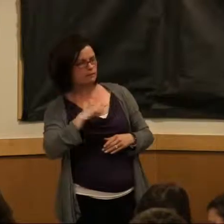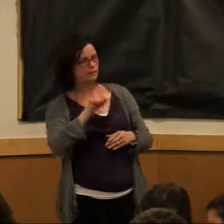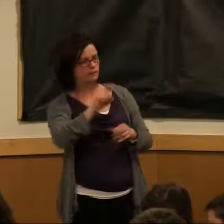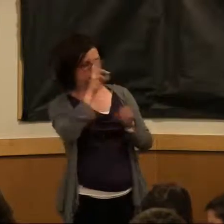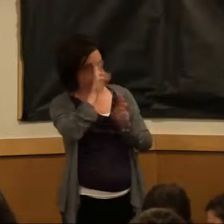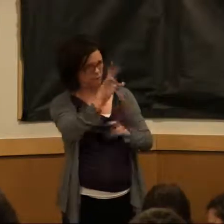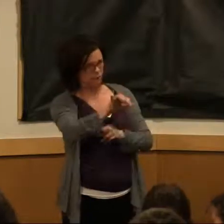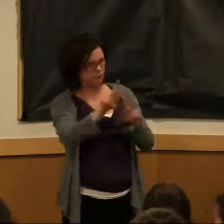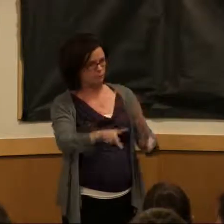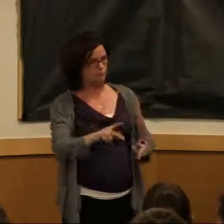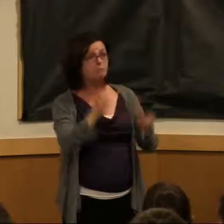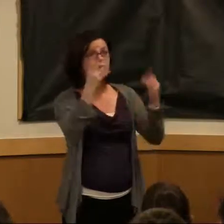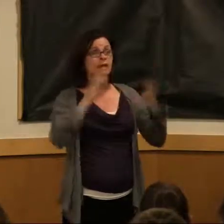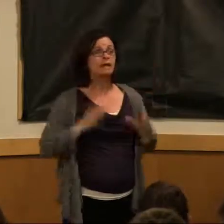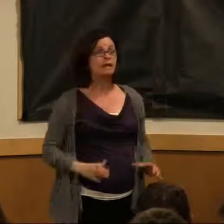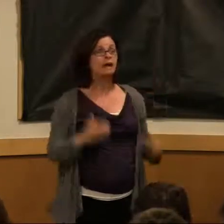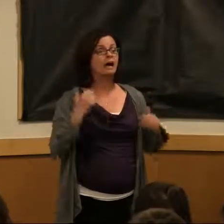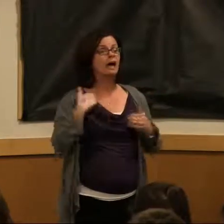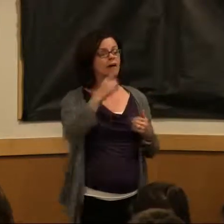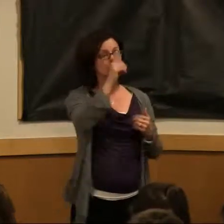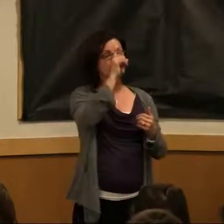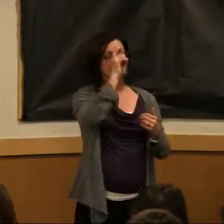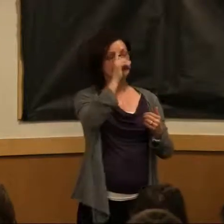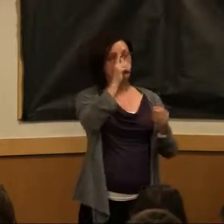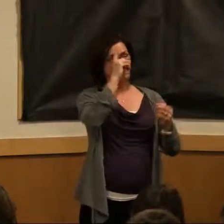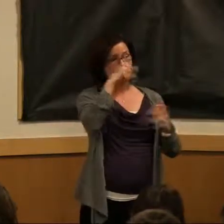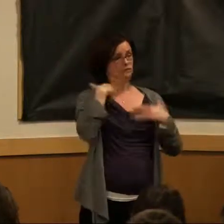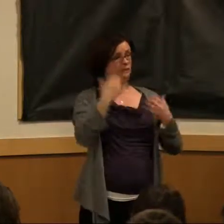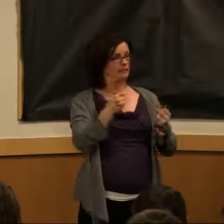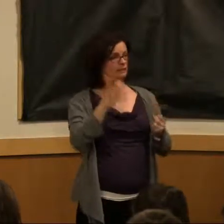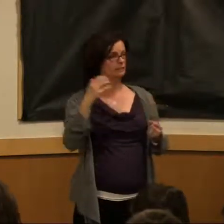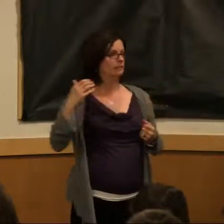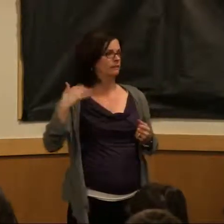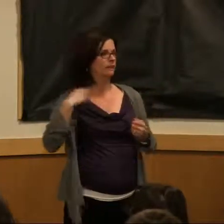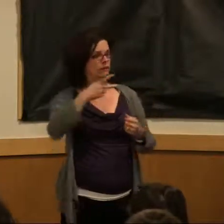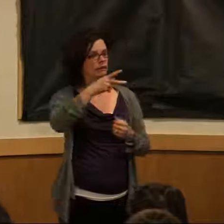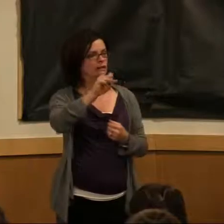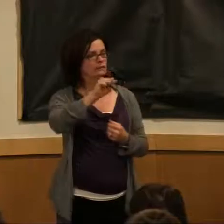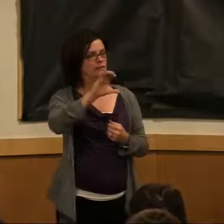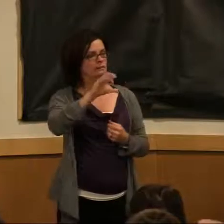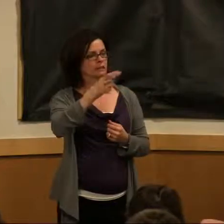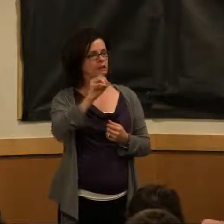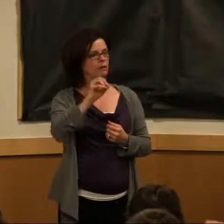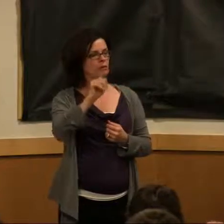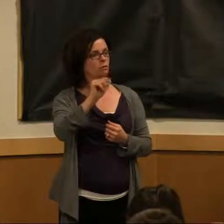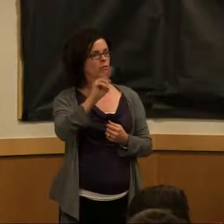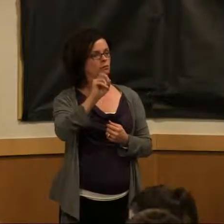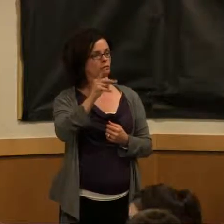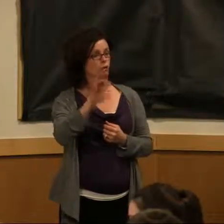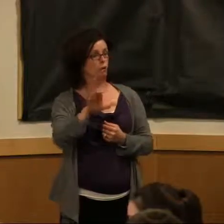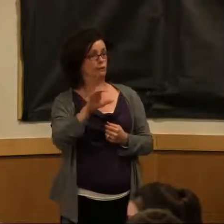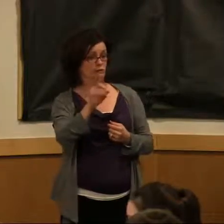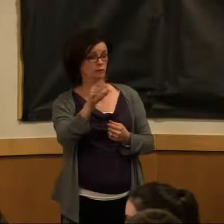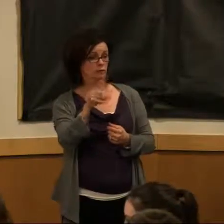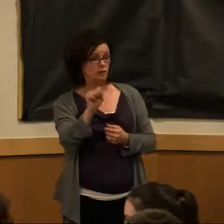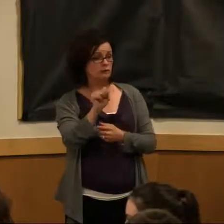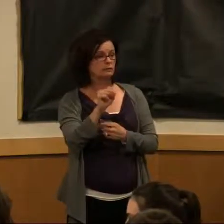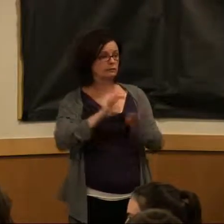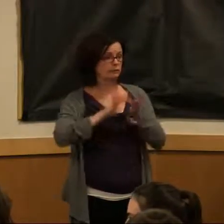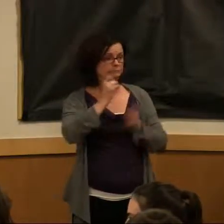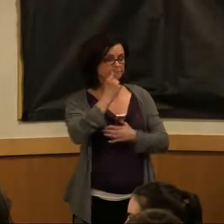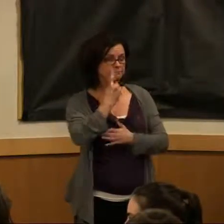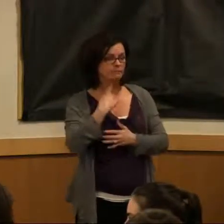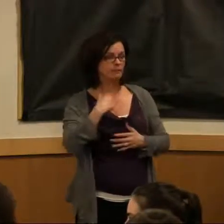illness. They're on psychotropic drugs. They have outbursts of anger.